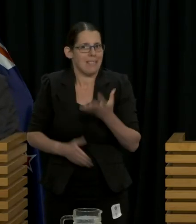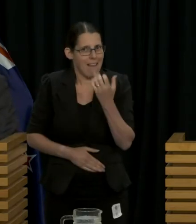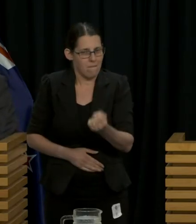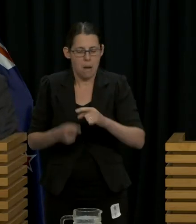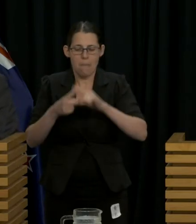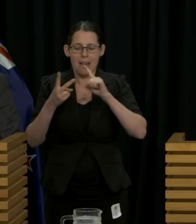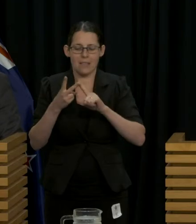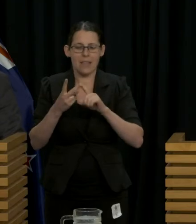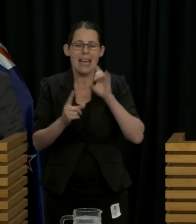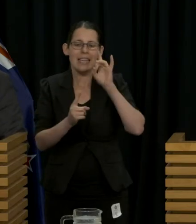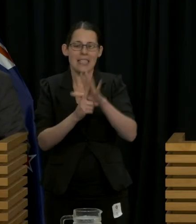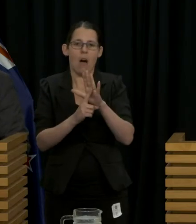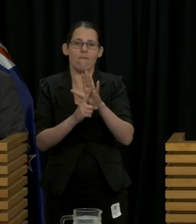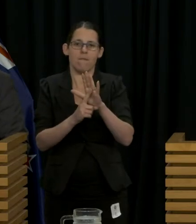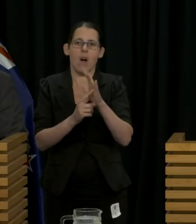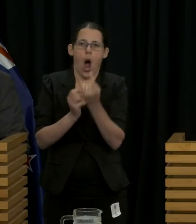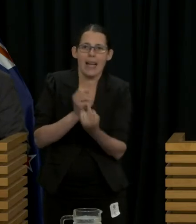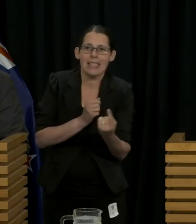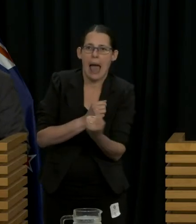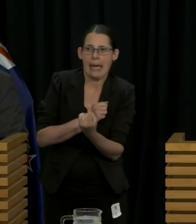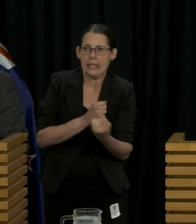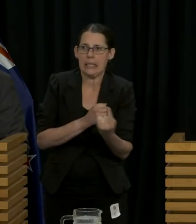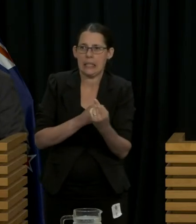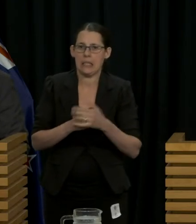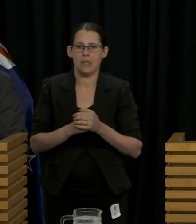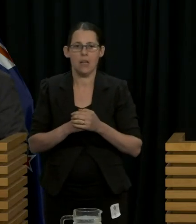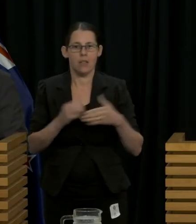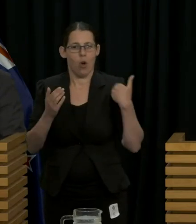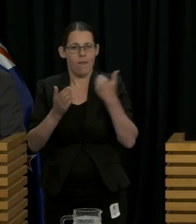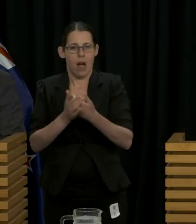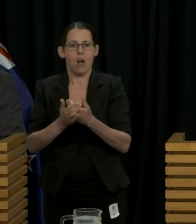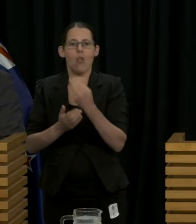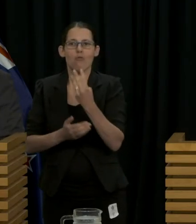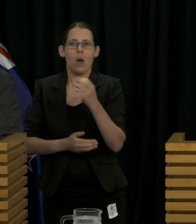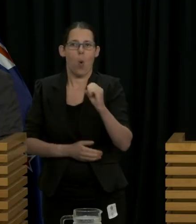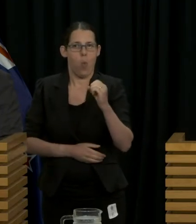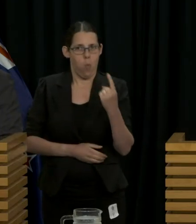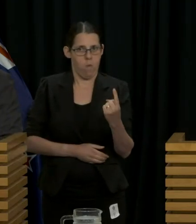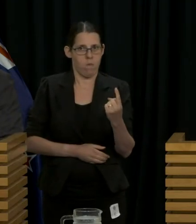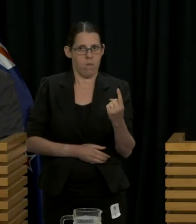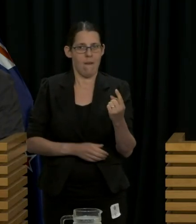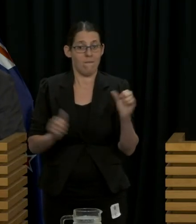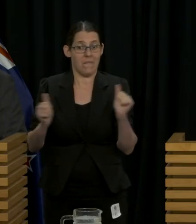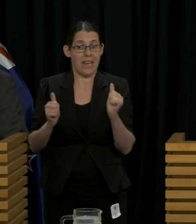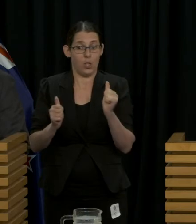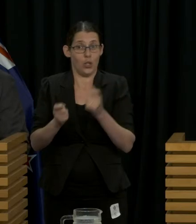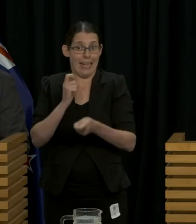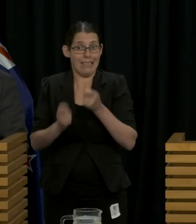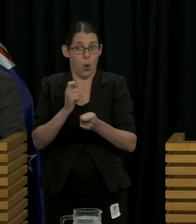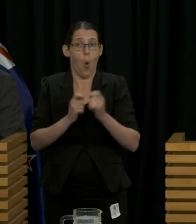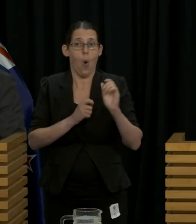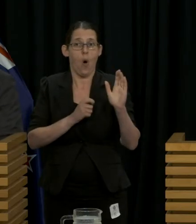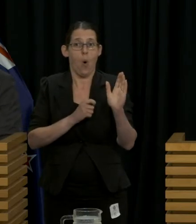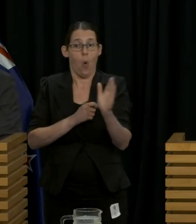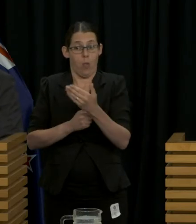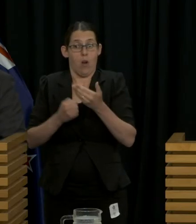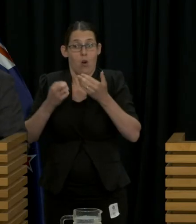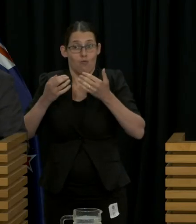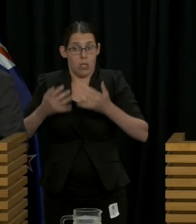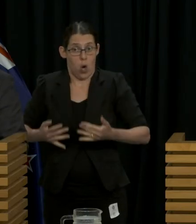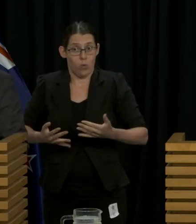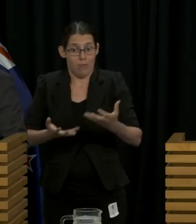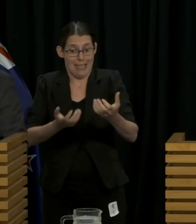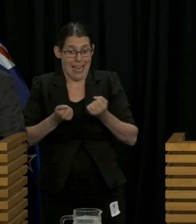today, 301 of those former guests have been tested and their results have been received. All are negative, apart